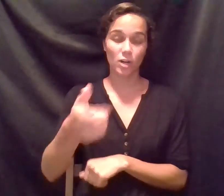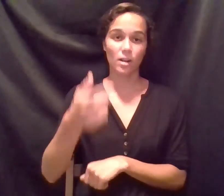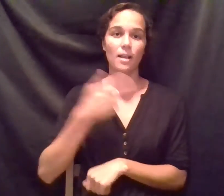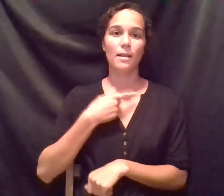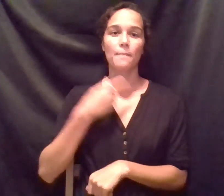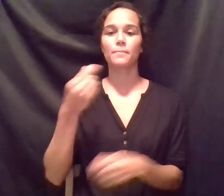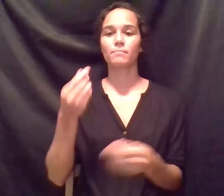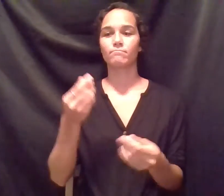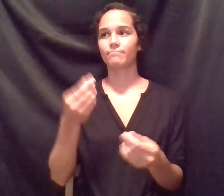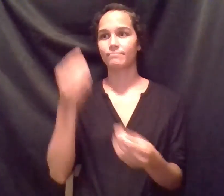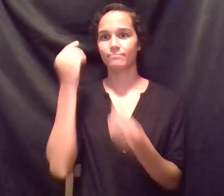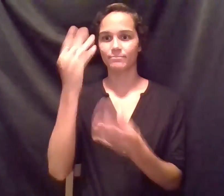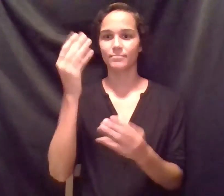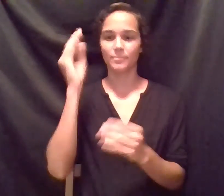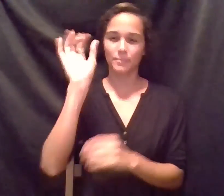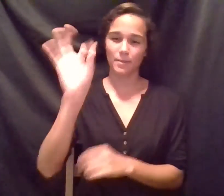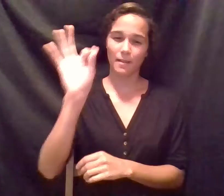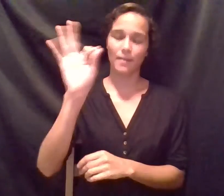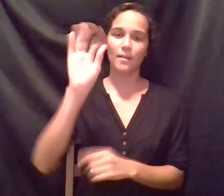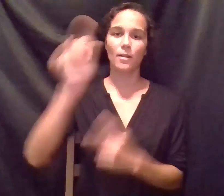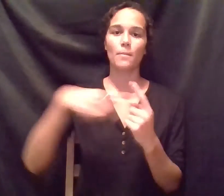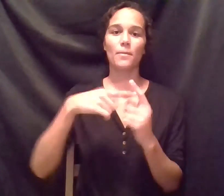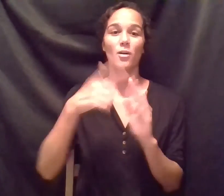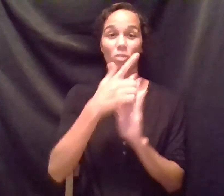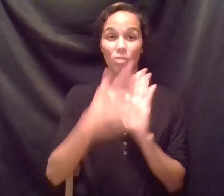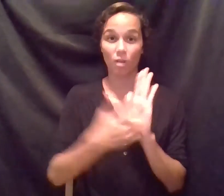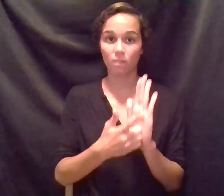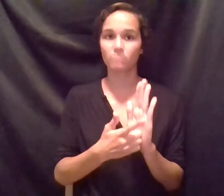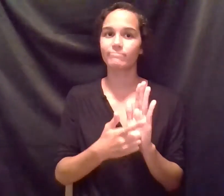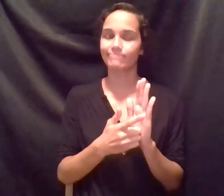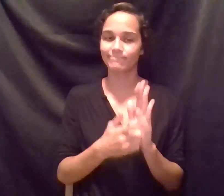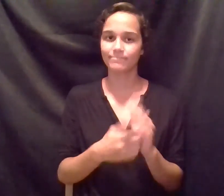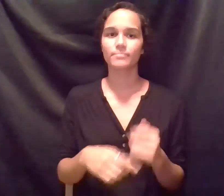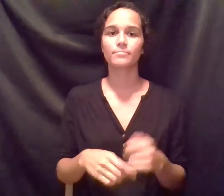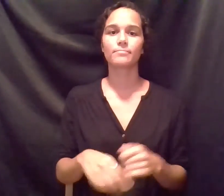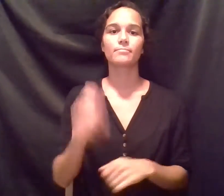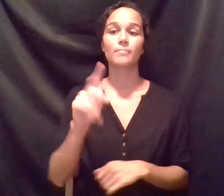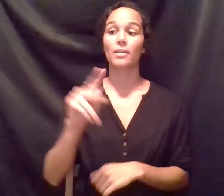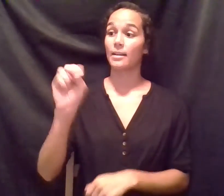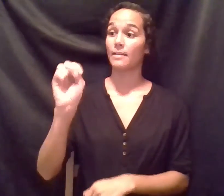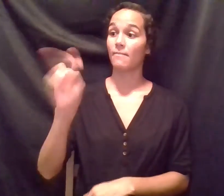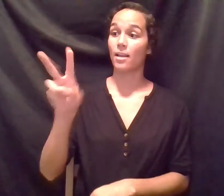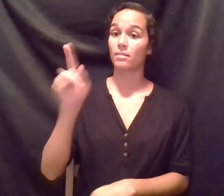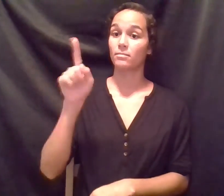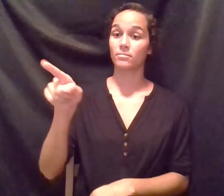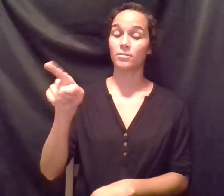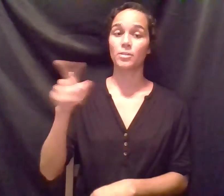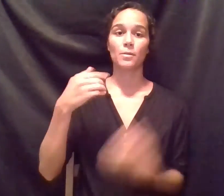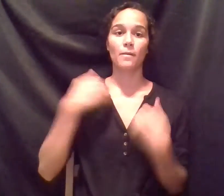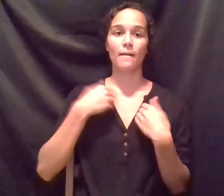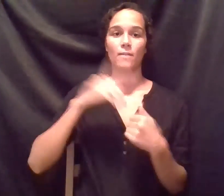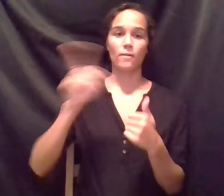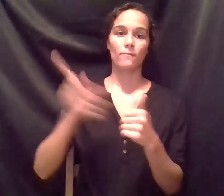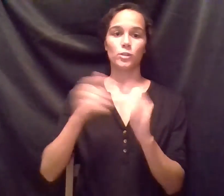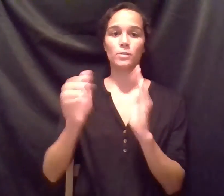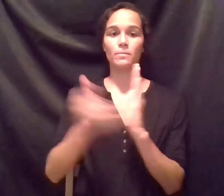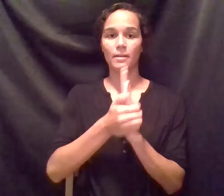of Nevada, you have a First Amendment freedom of press right to film police. Freedom of press